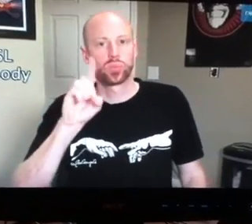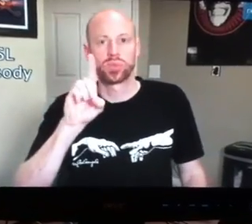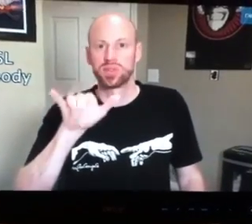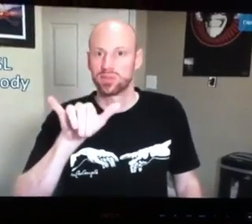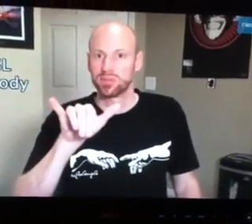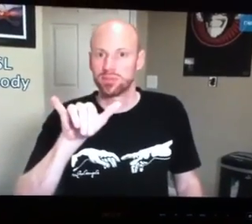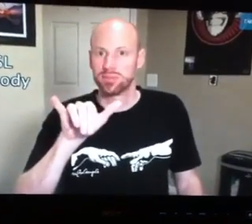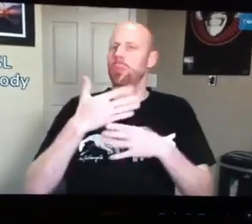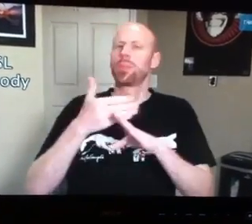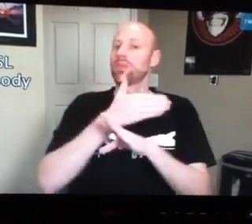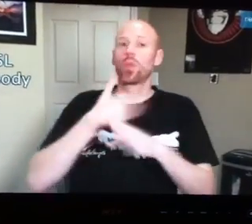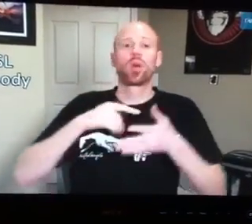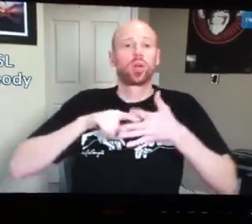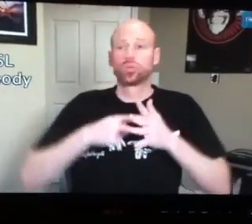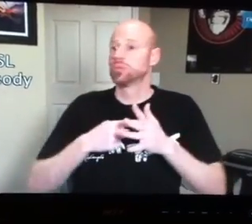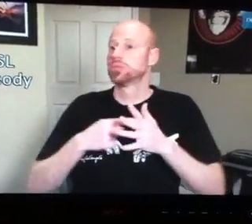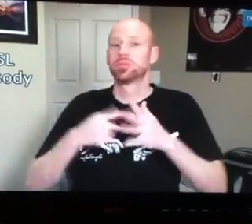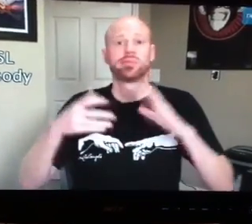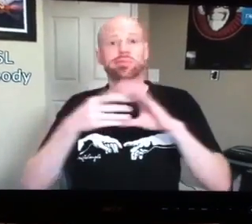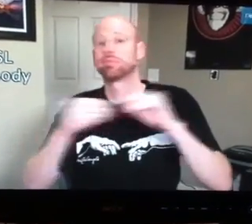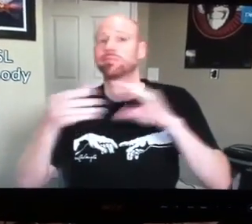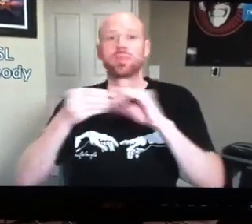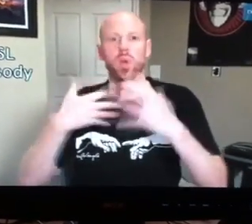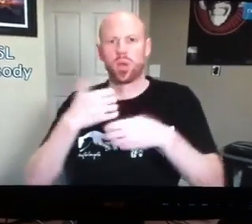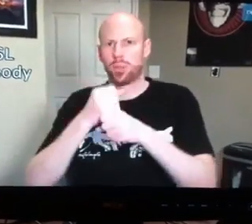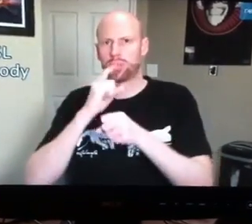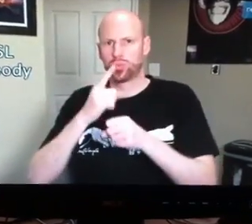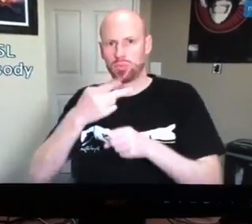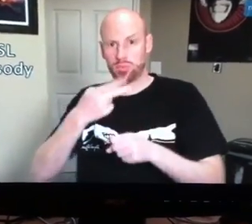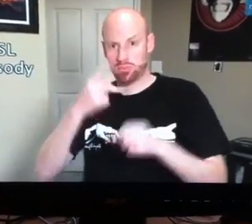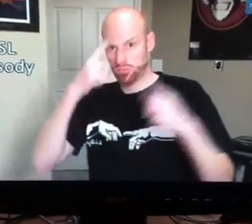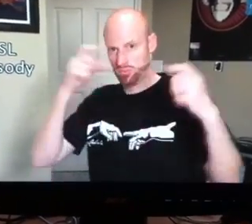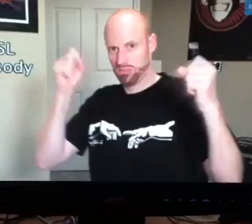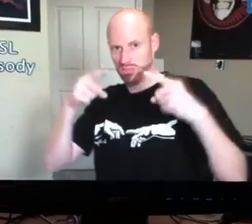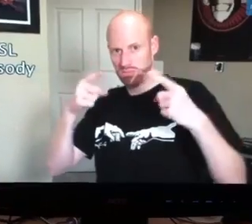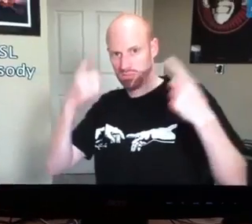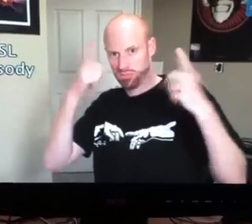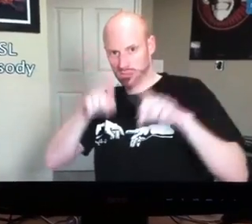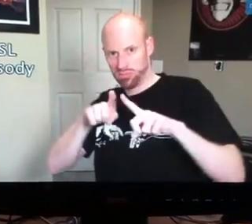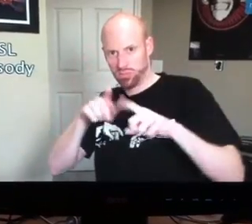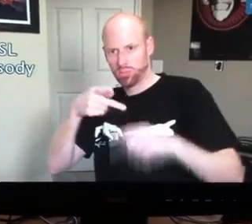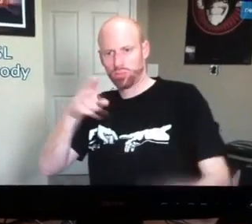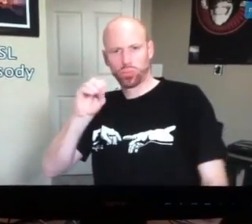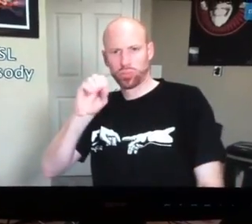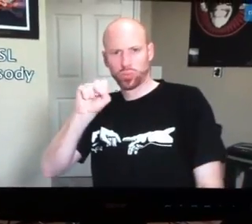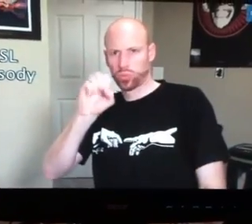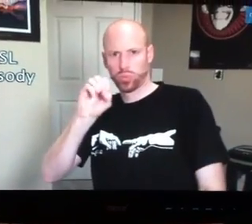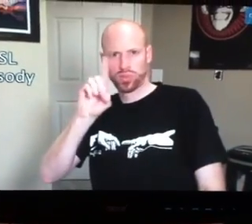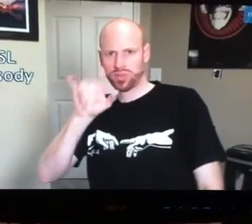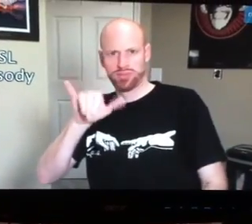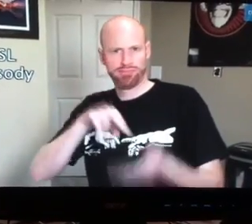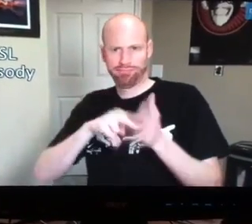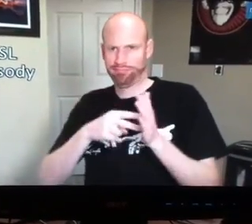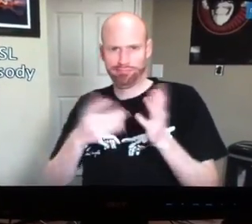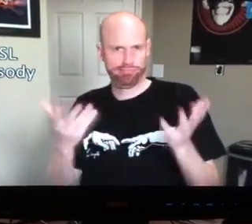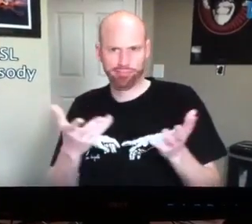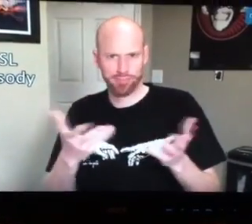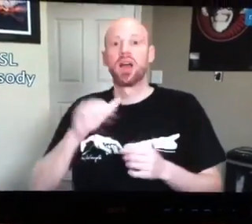it's time to take your turn? And something called ASL prosody is going to help you determine that.